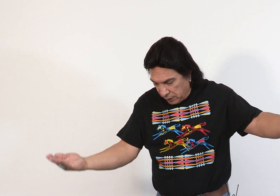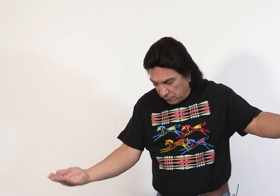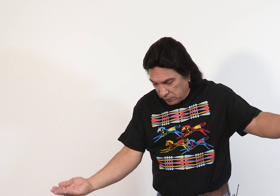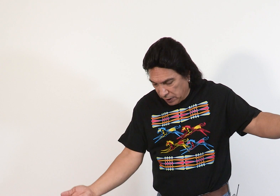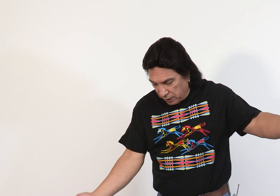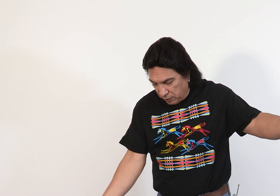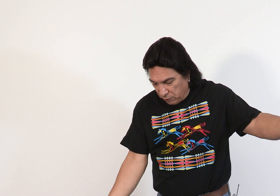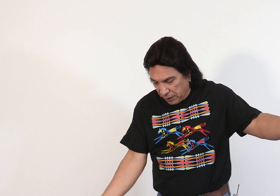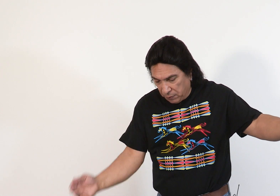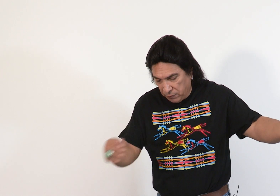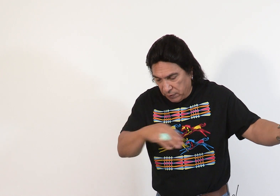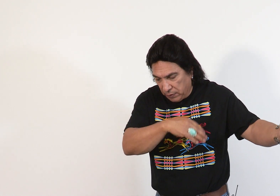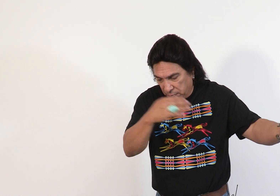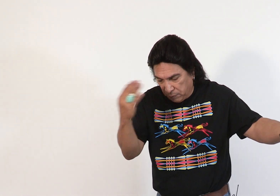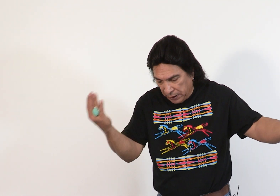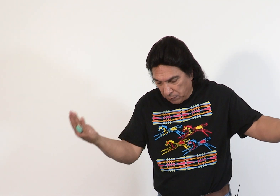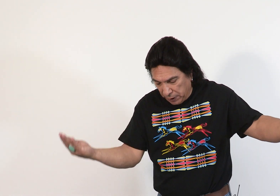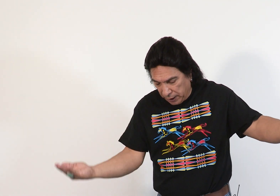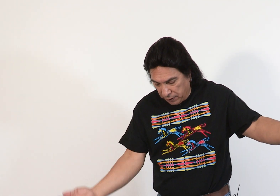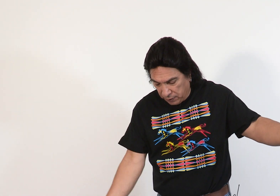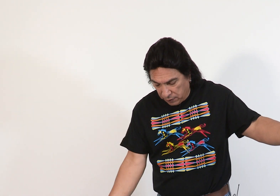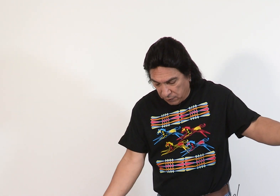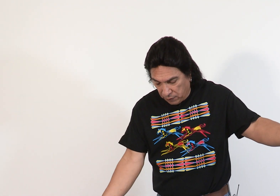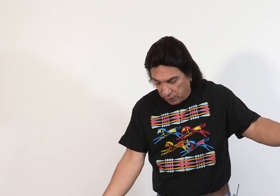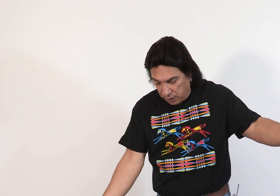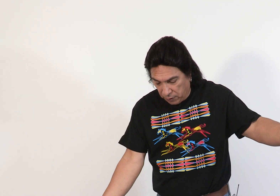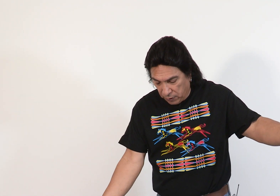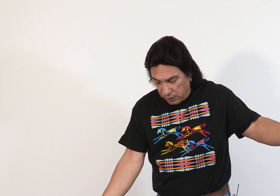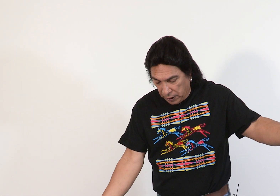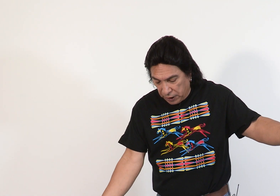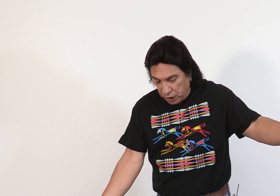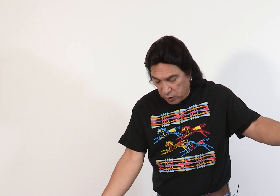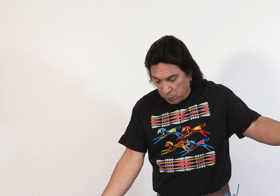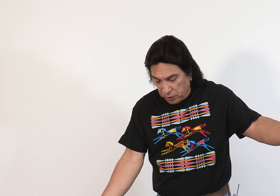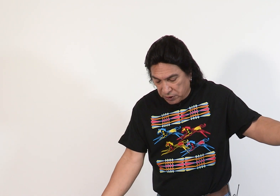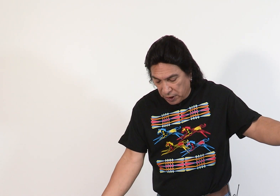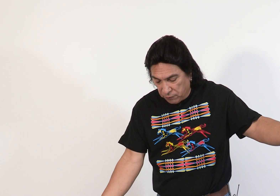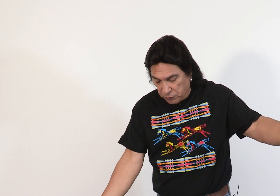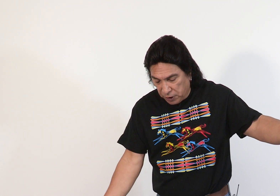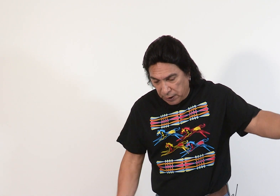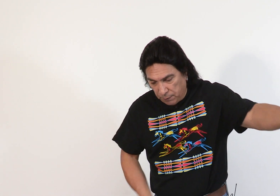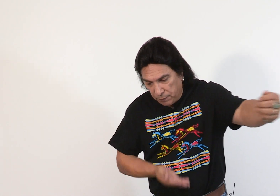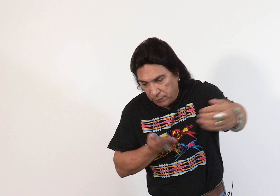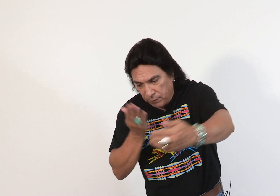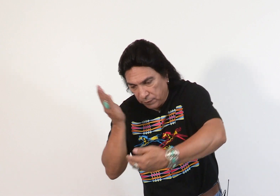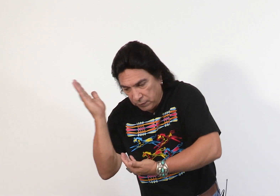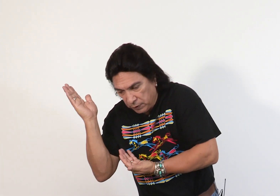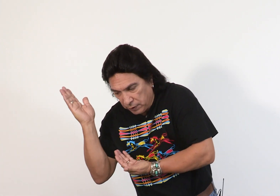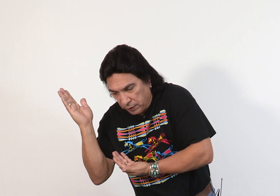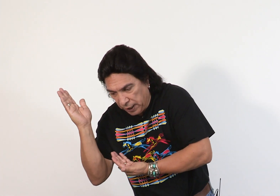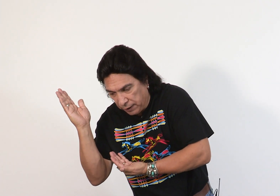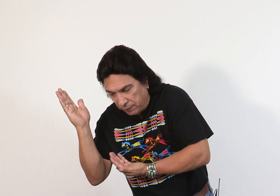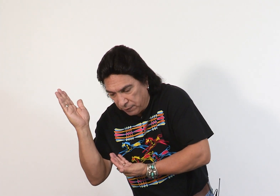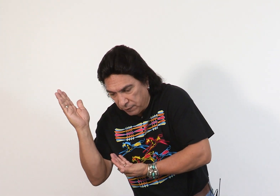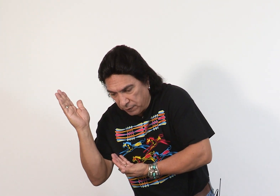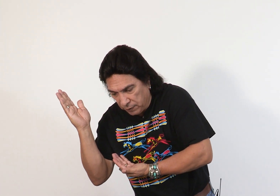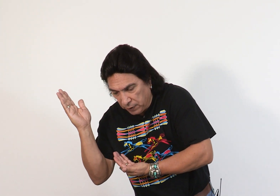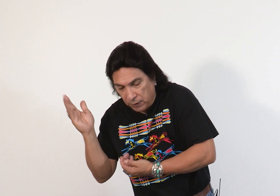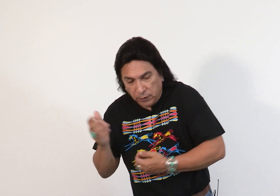That was like you made a bed right here. And then you put the sign for sleep. That.